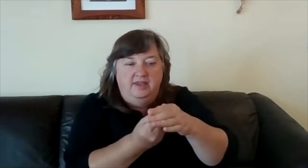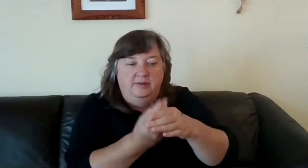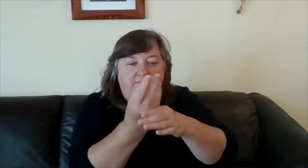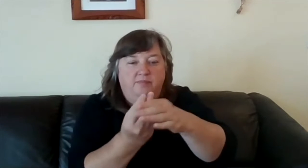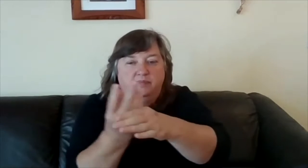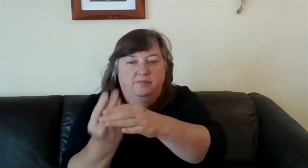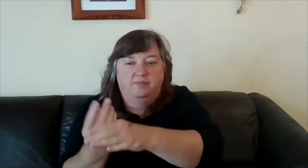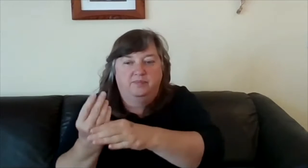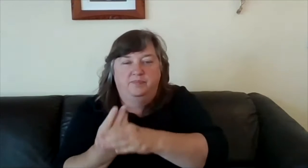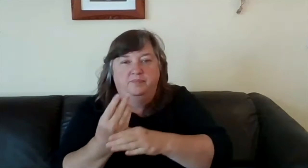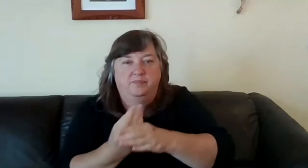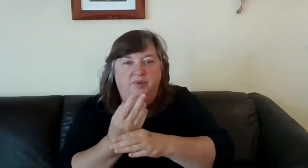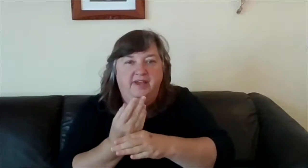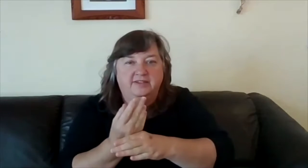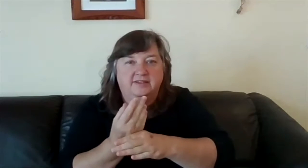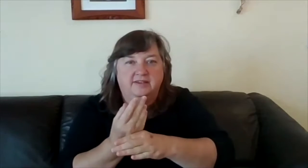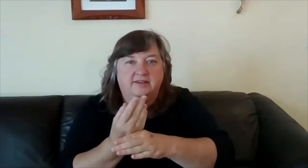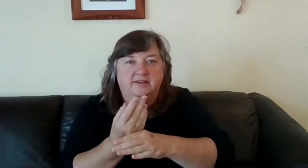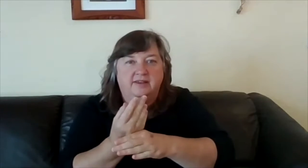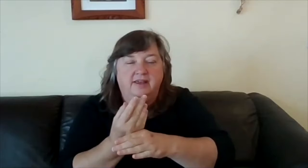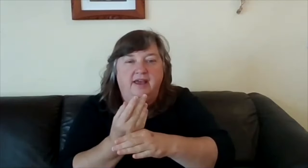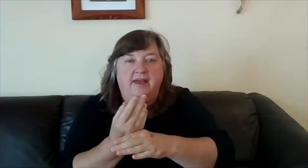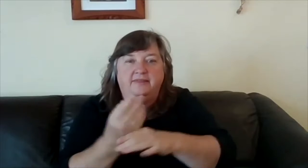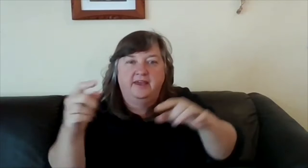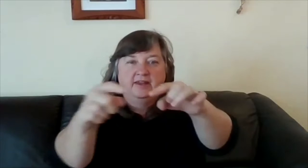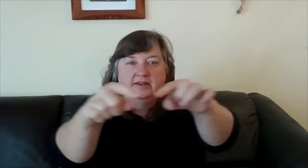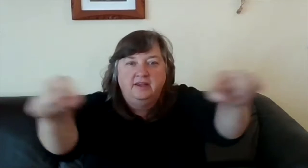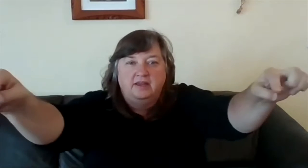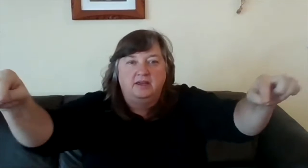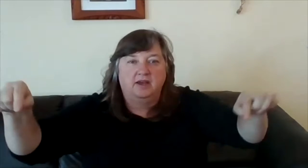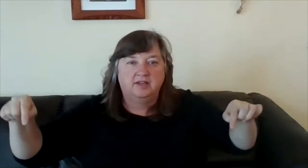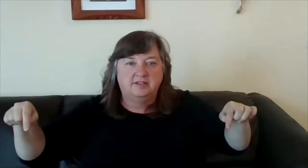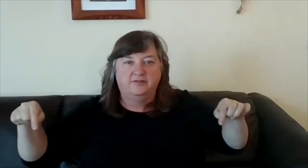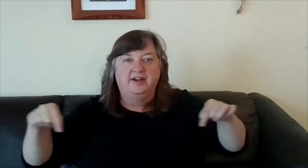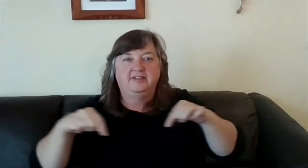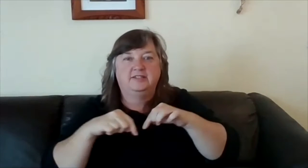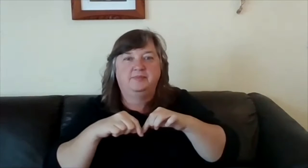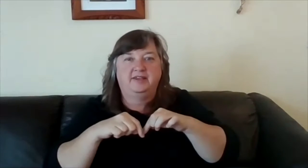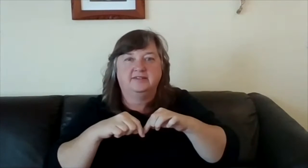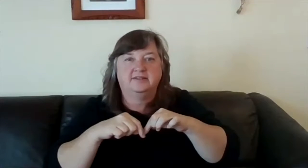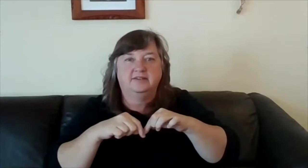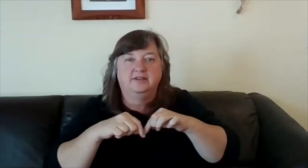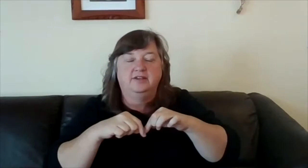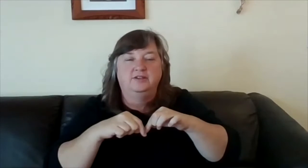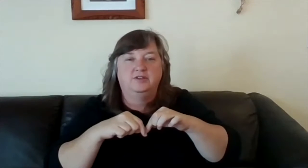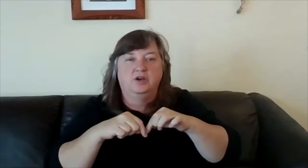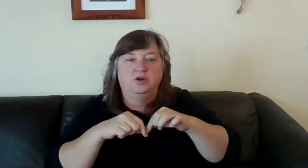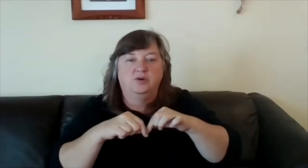a plant and then a defined space. So